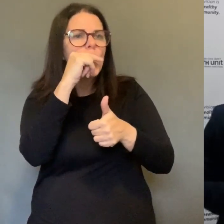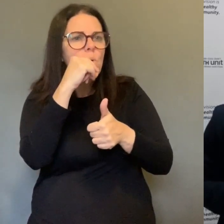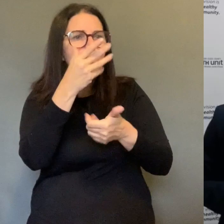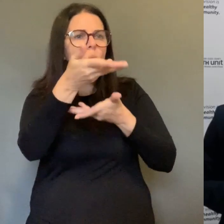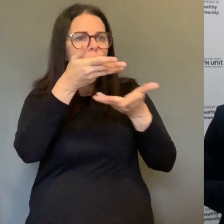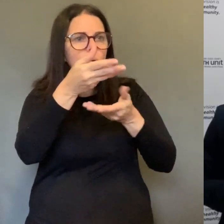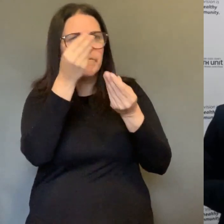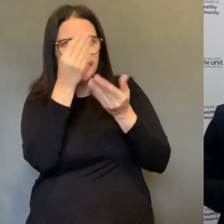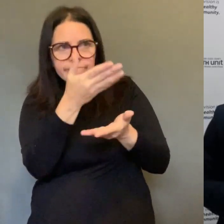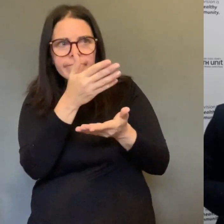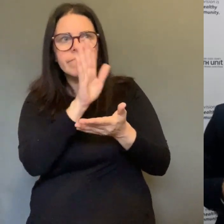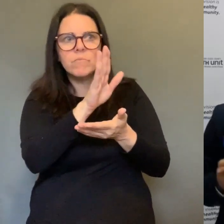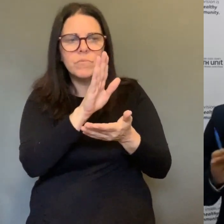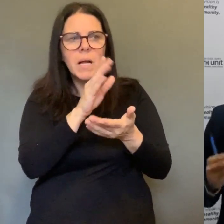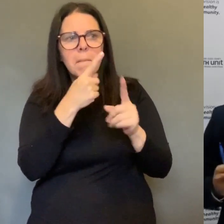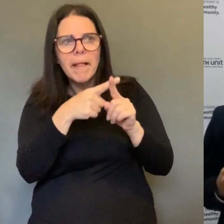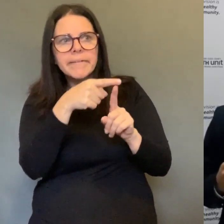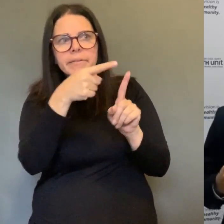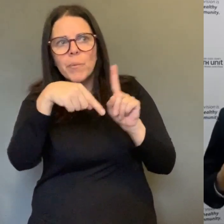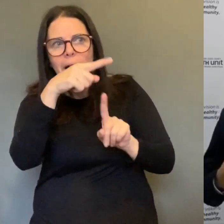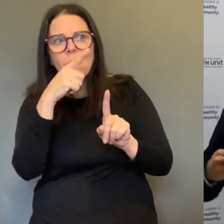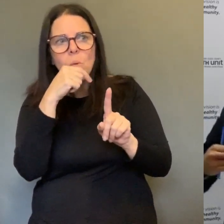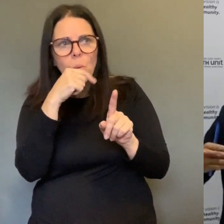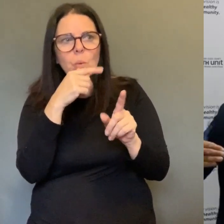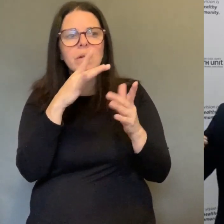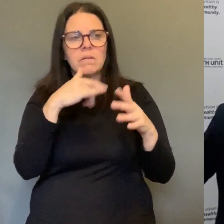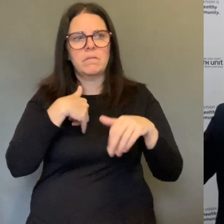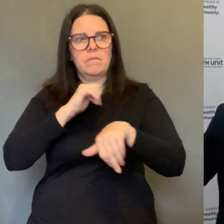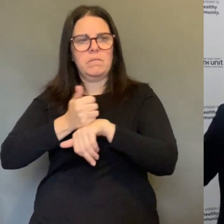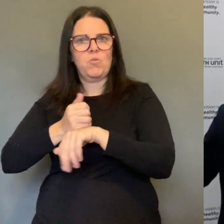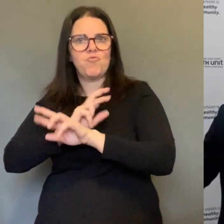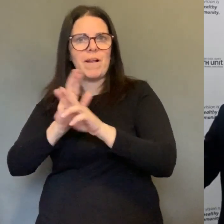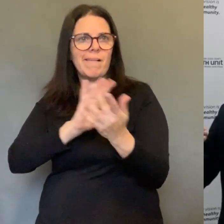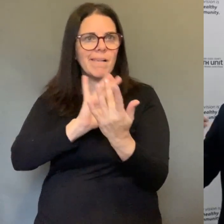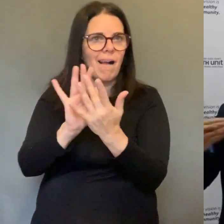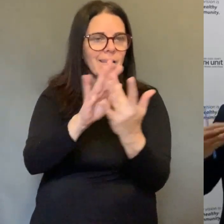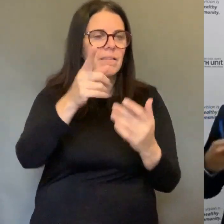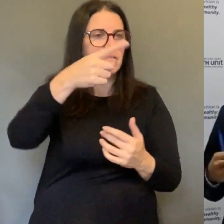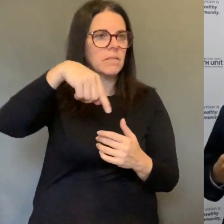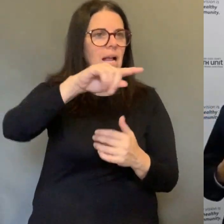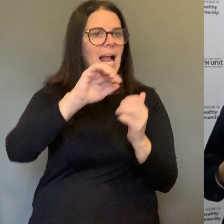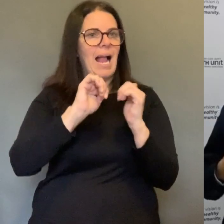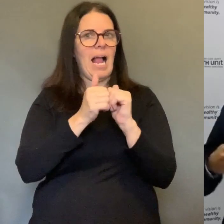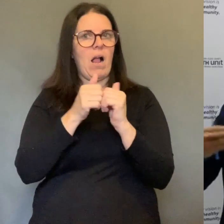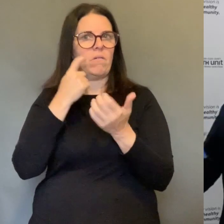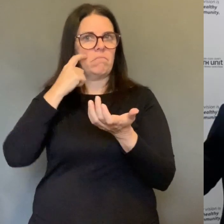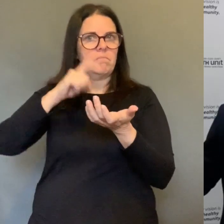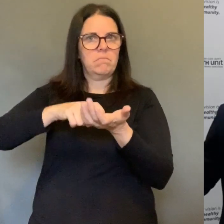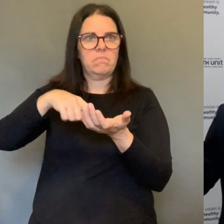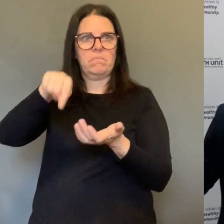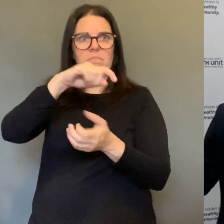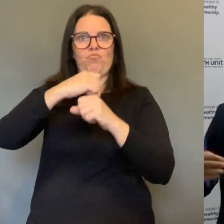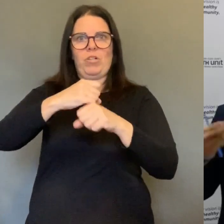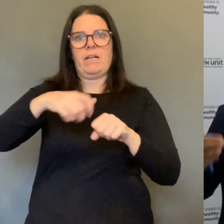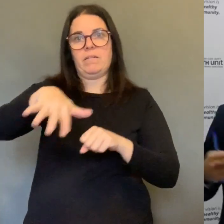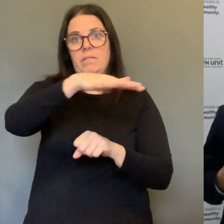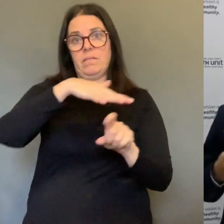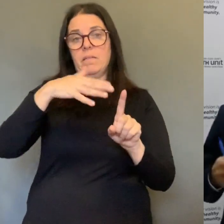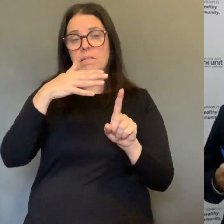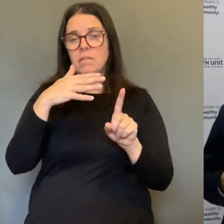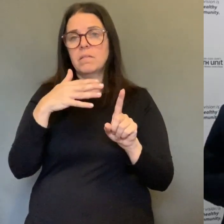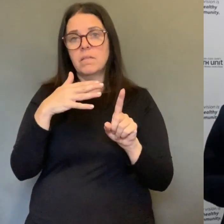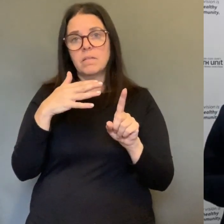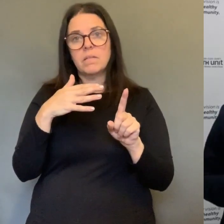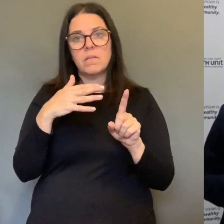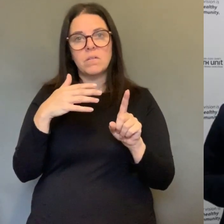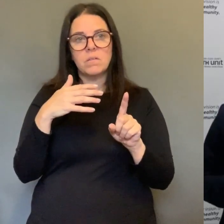public health management document. And that's why I'm saying, as the number of cases are increasing, the workload in public health is also increasing as well. Everyone who is